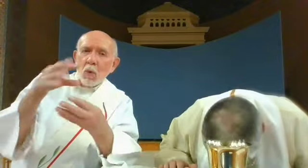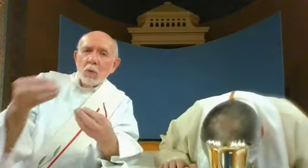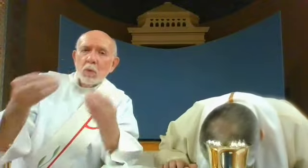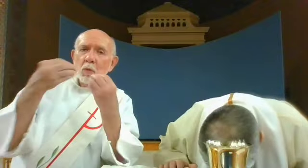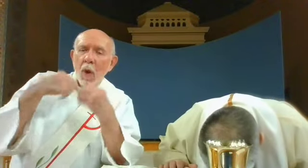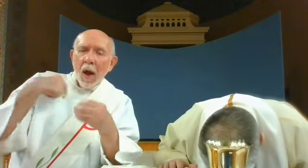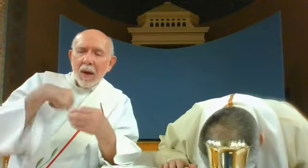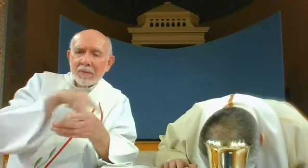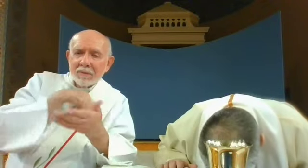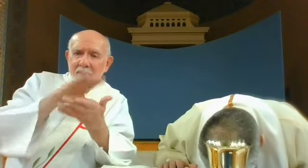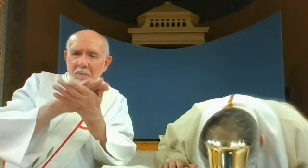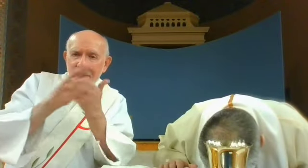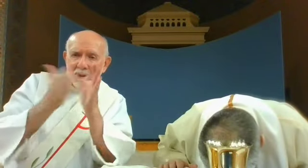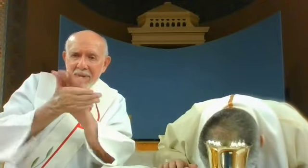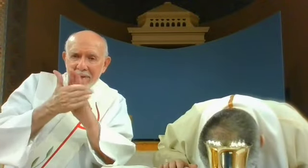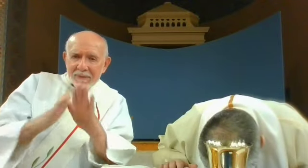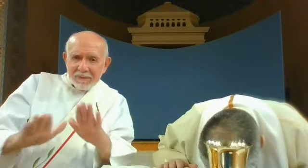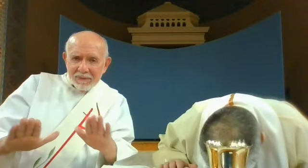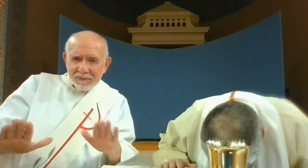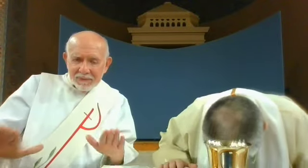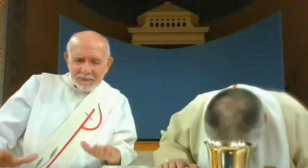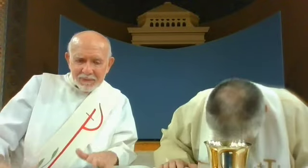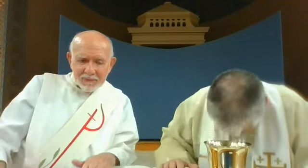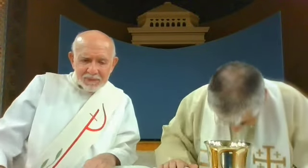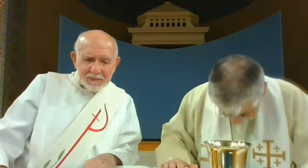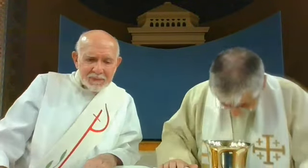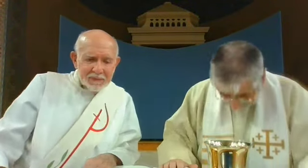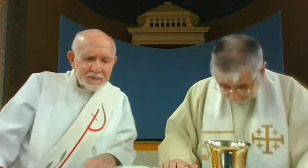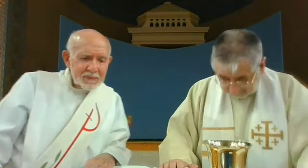of the world. Grant us peace.